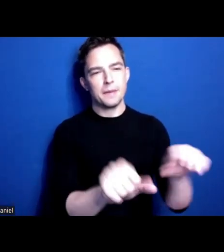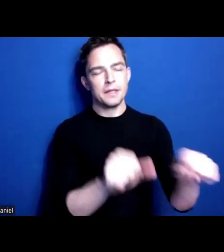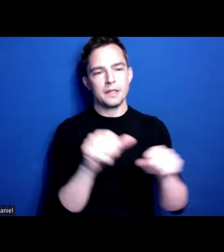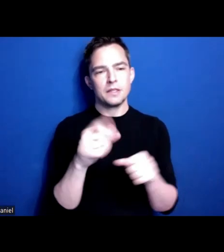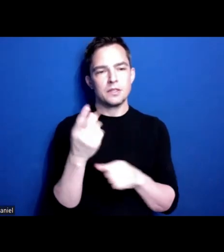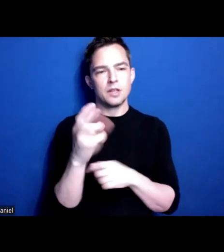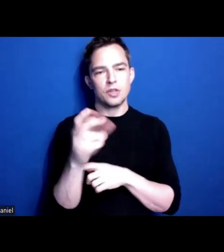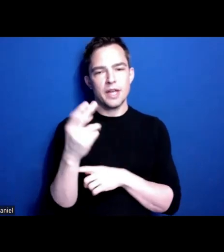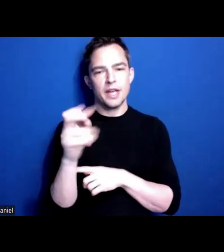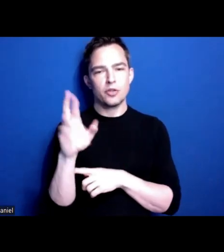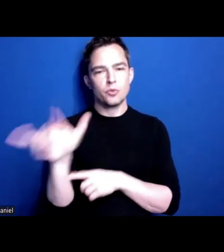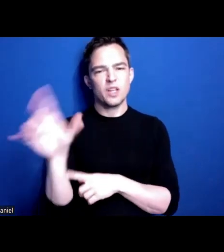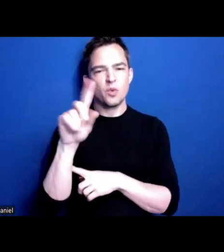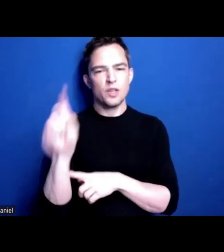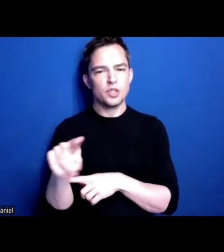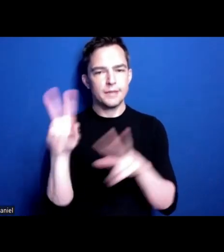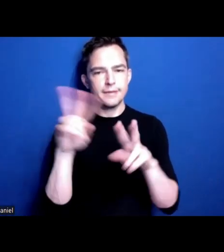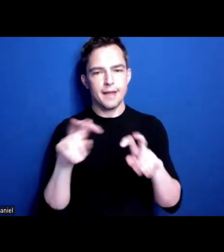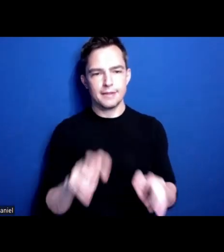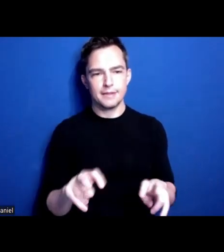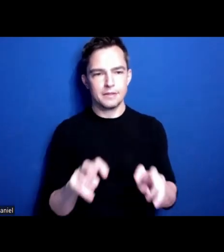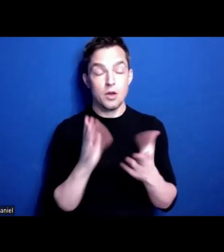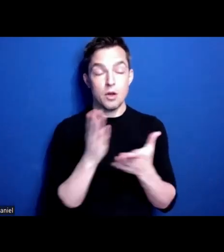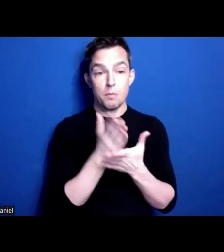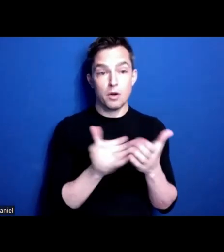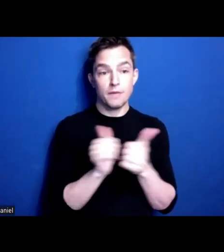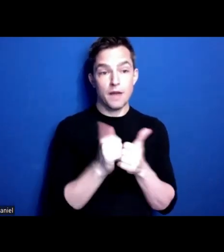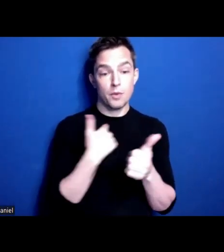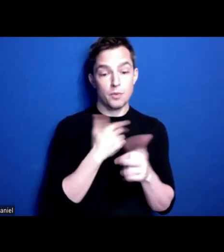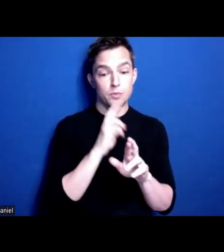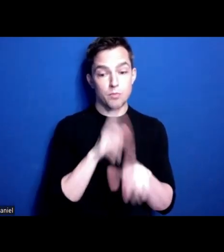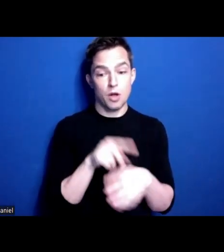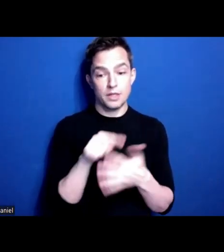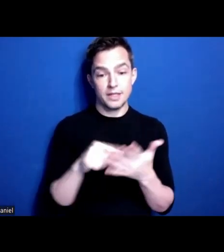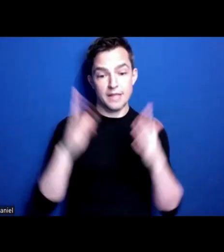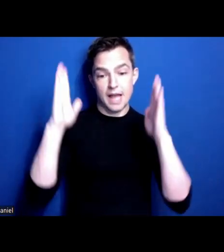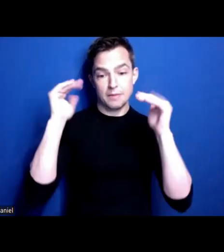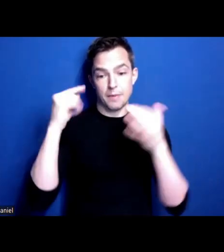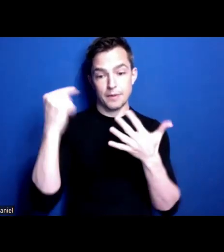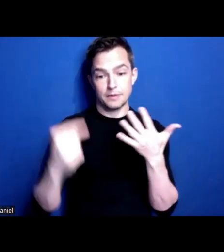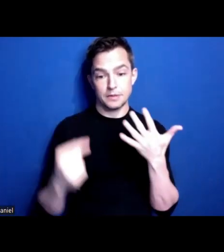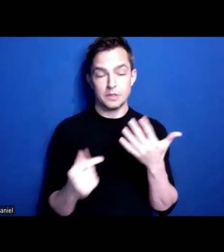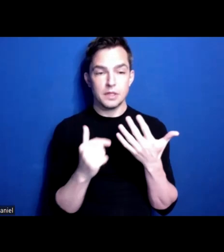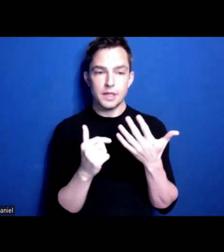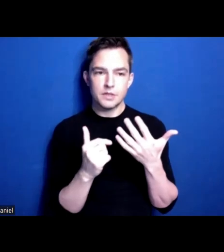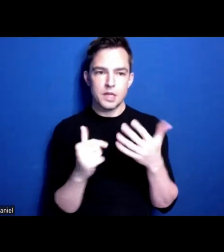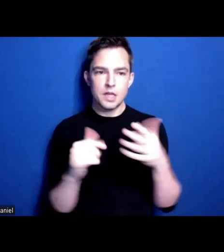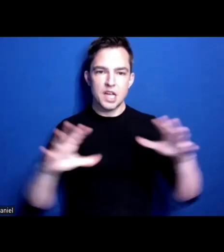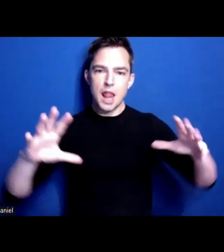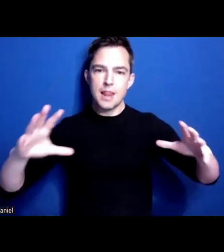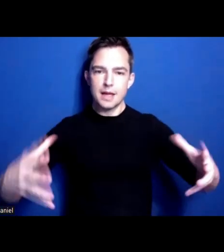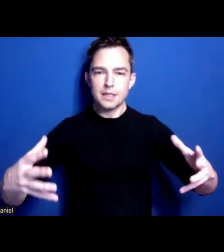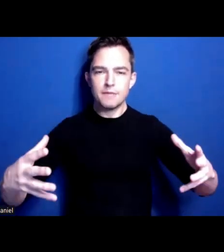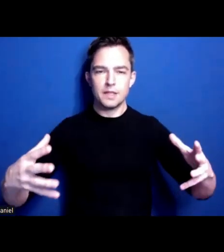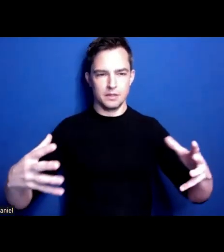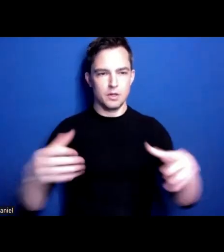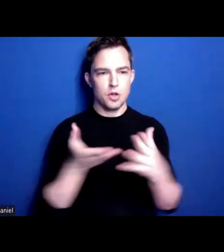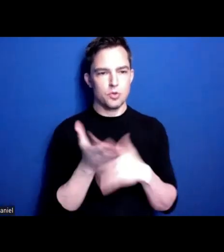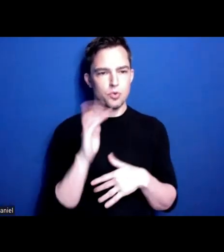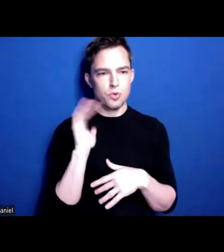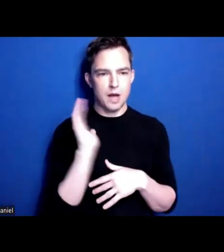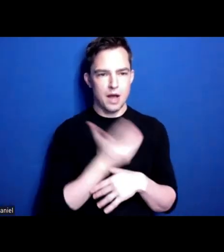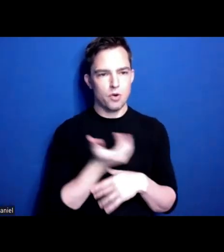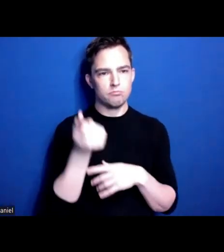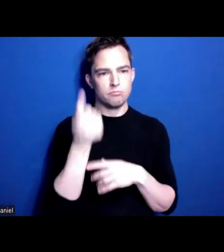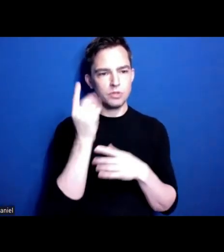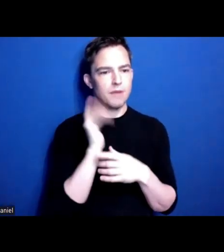and analysis. I think part of how we respond to these expectations is collectively through our understanding